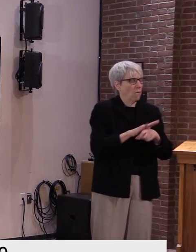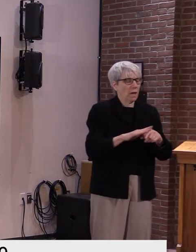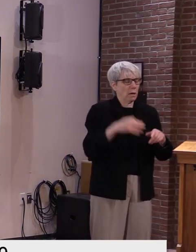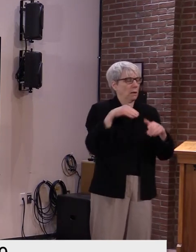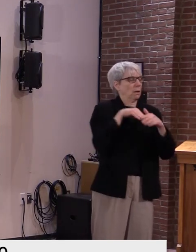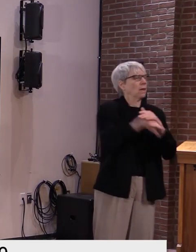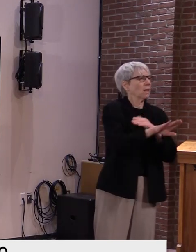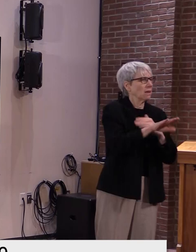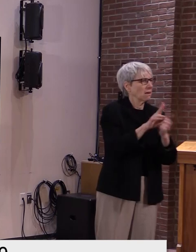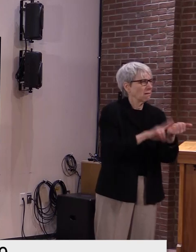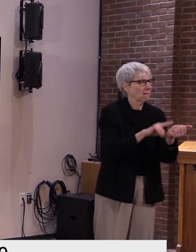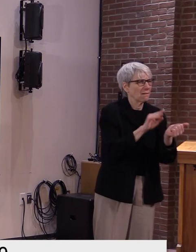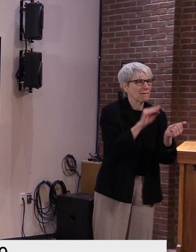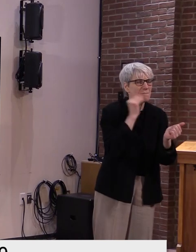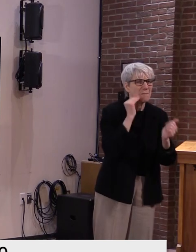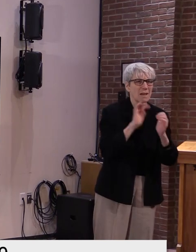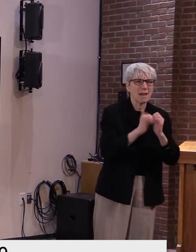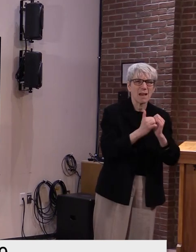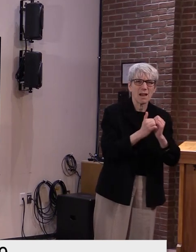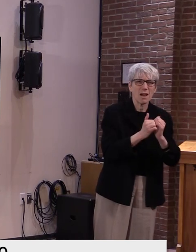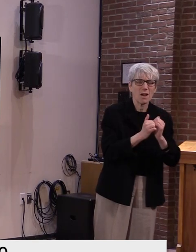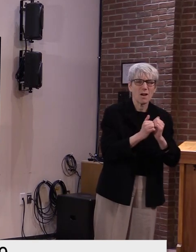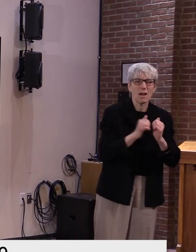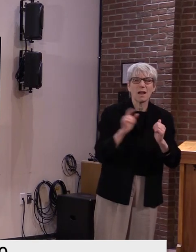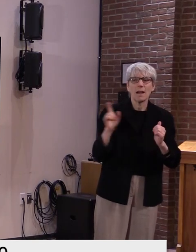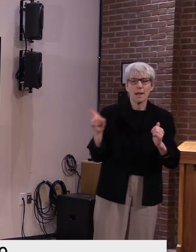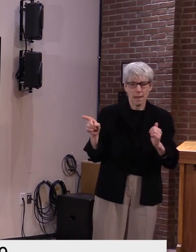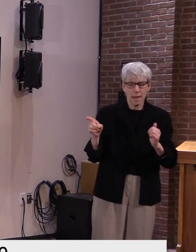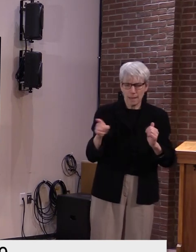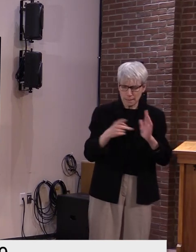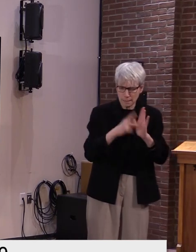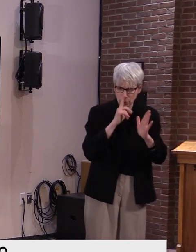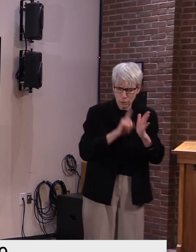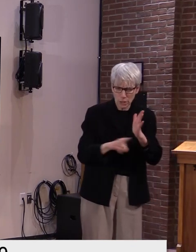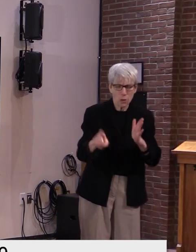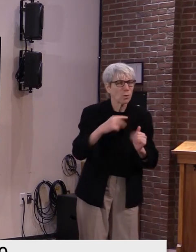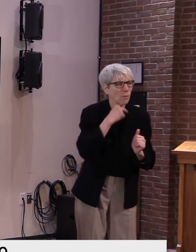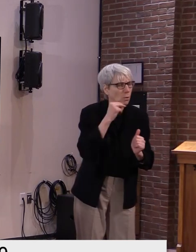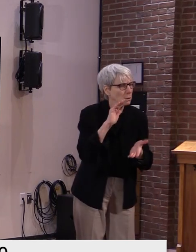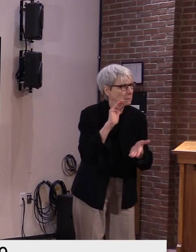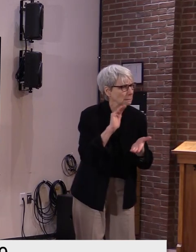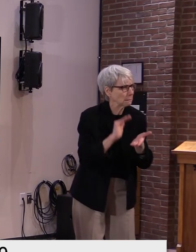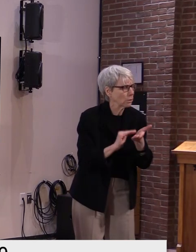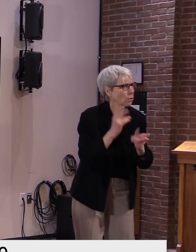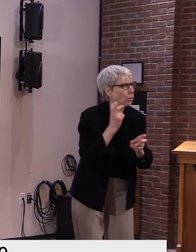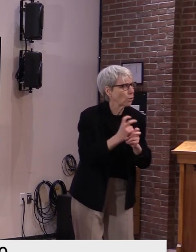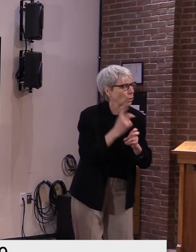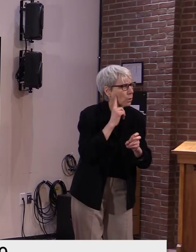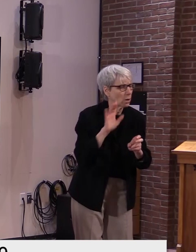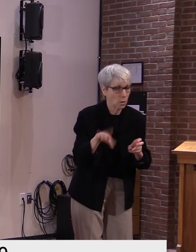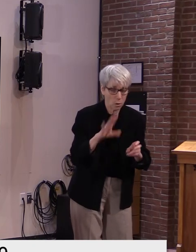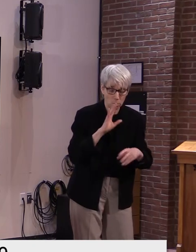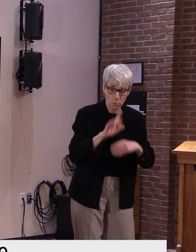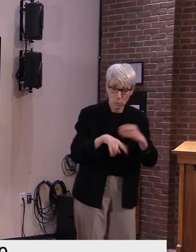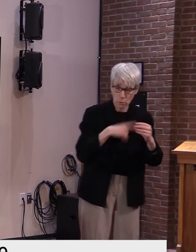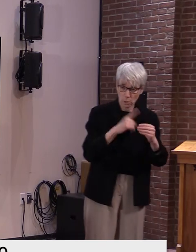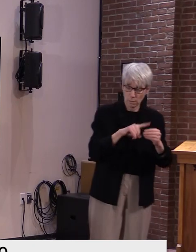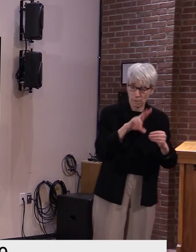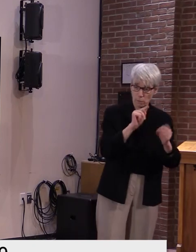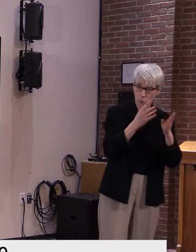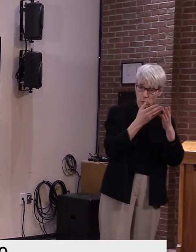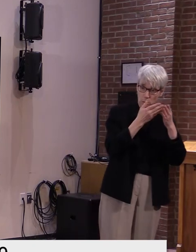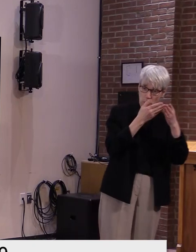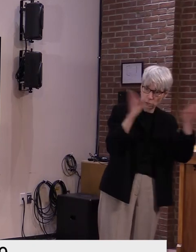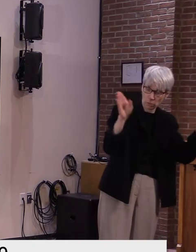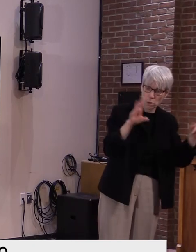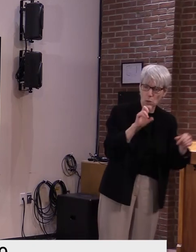Thank you. Some of it came in through a little softly, so I just want to make sure. You're referring to cases overall in the state or in